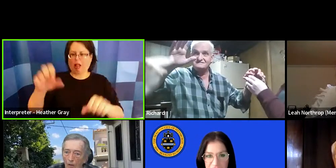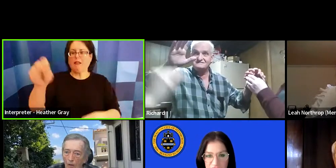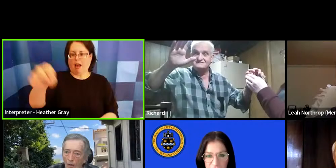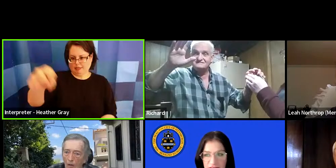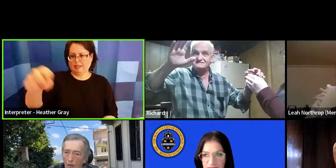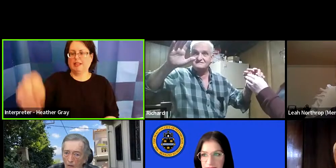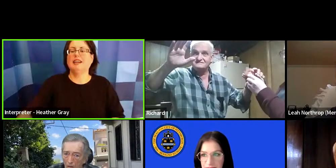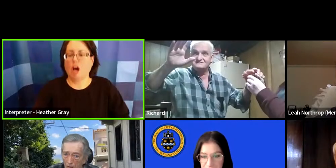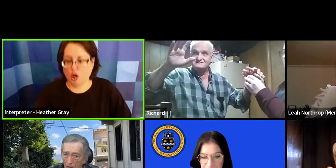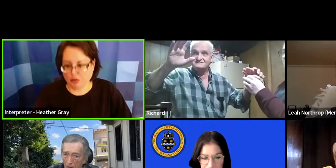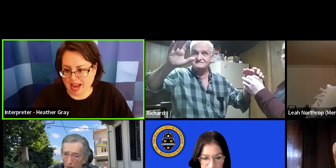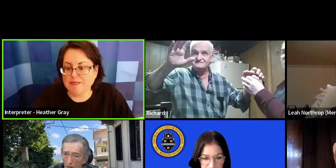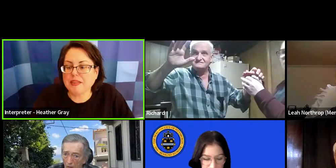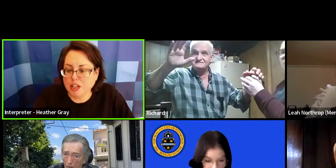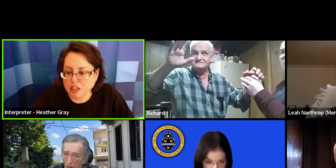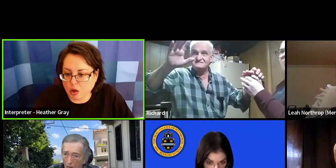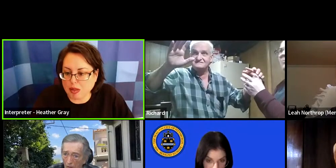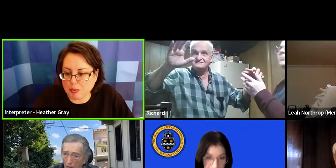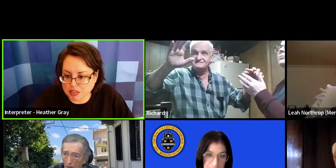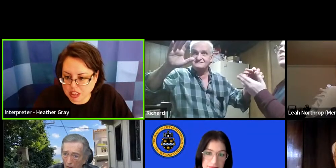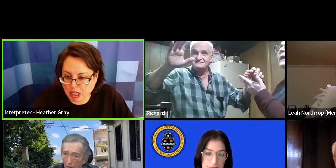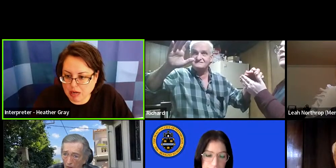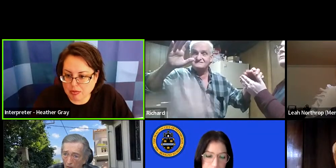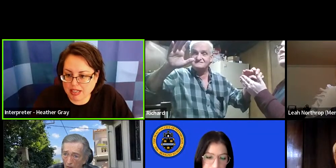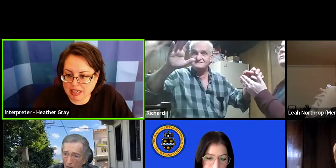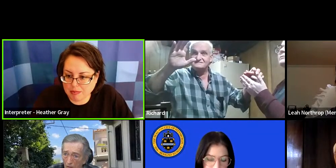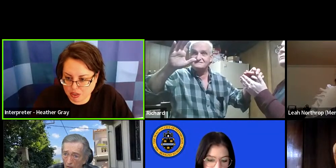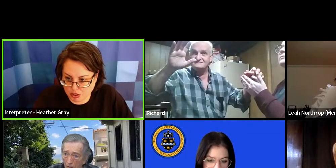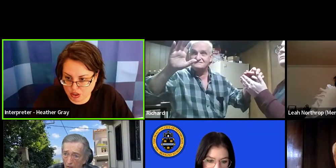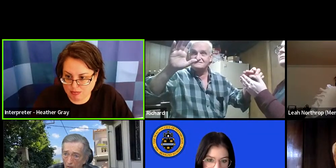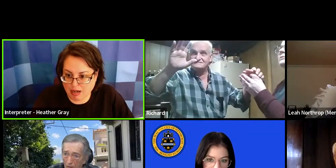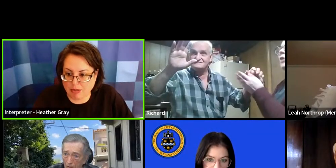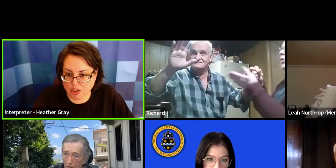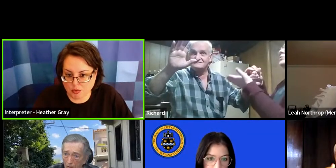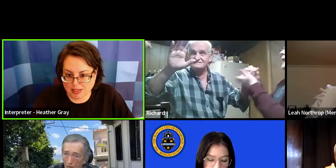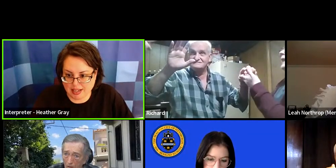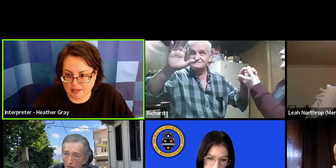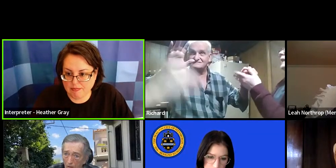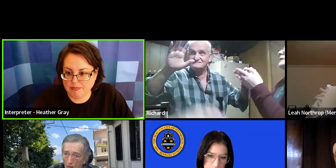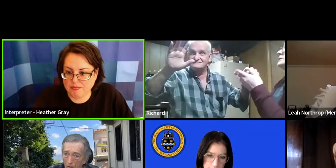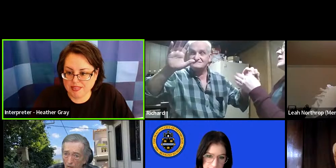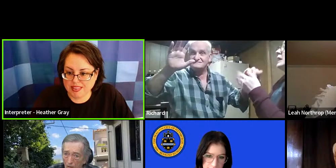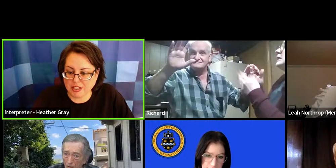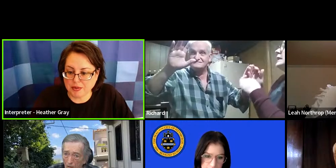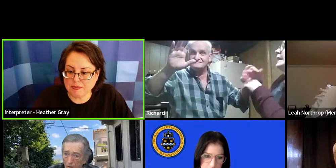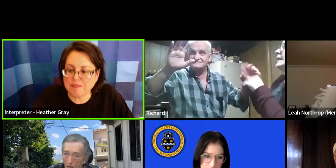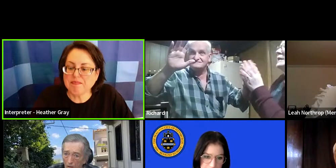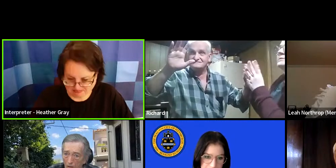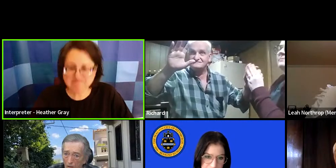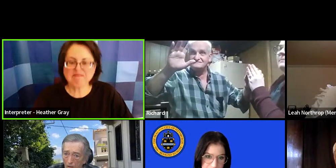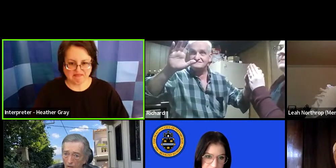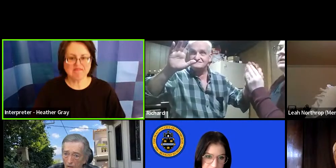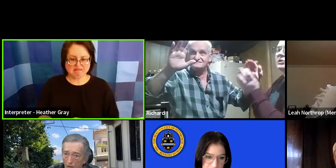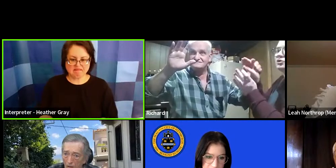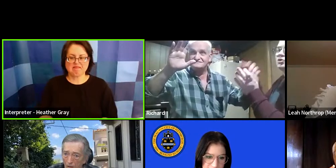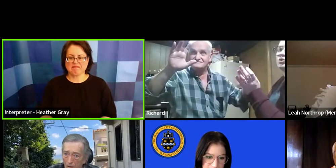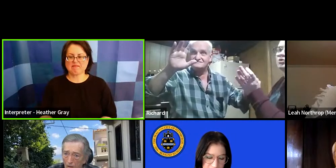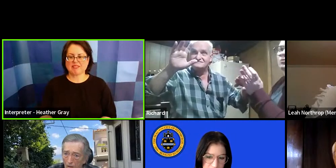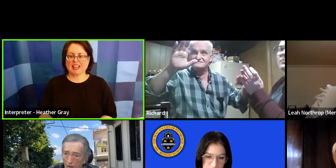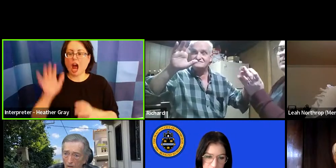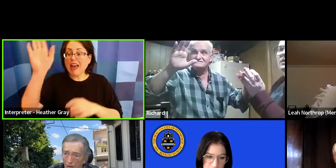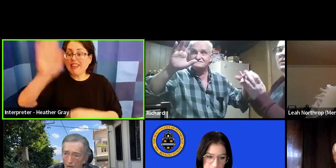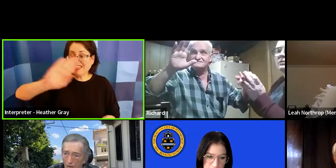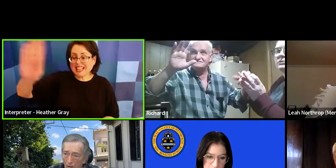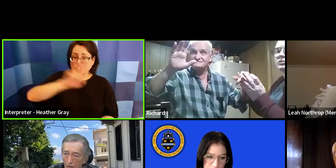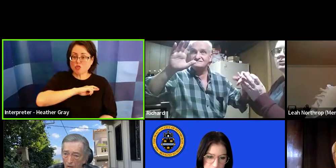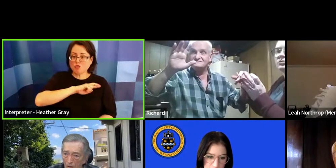Yep, that's correct. Okay, so we will still be operating on Zoom on March 22nd. Thank you. This is Rich.